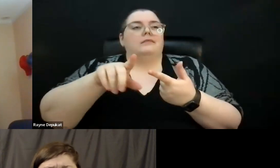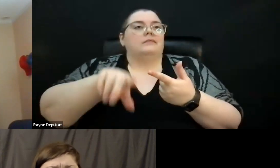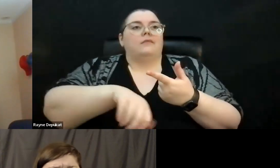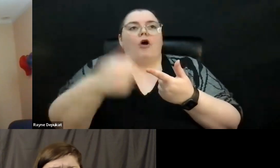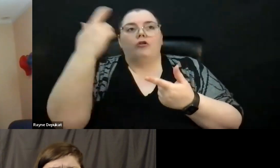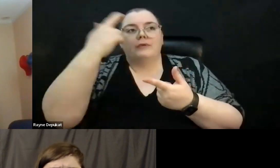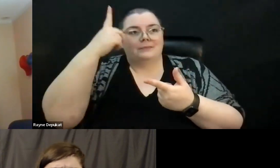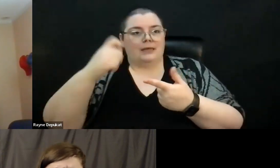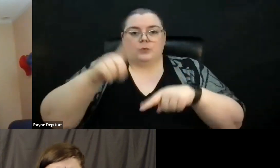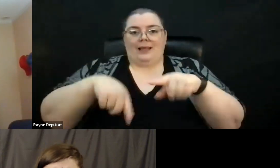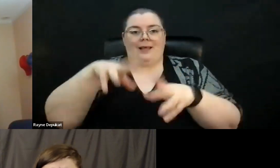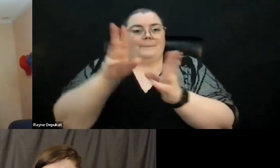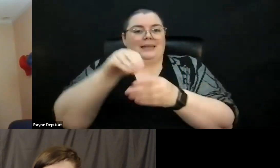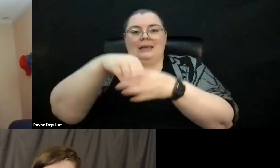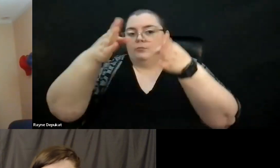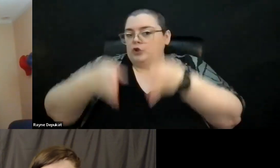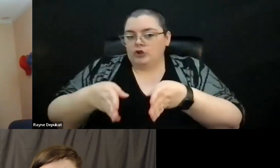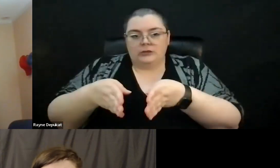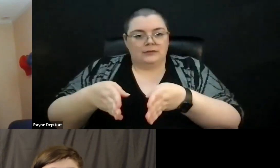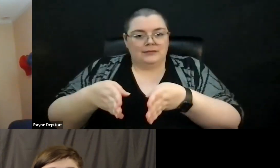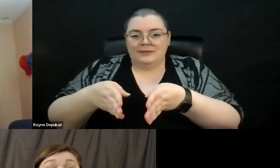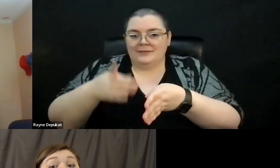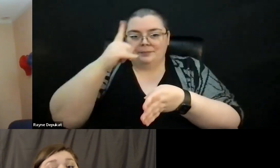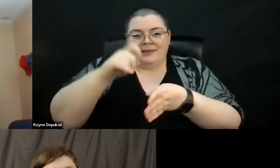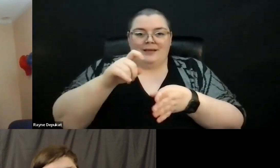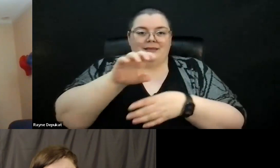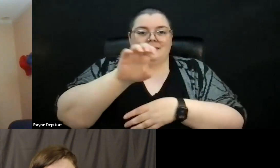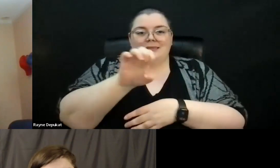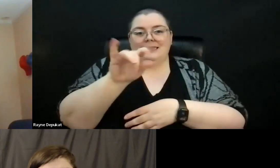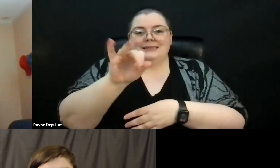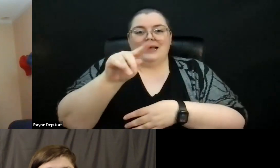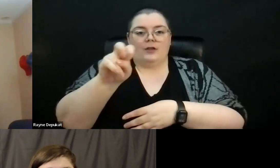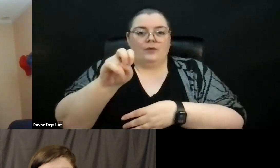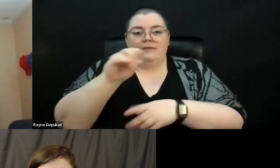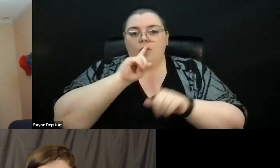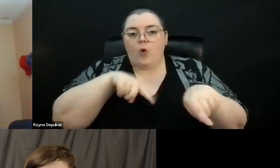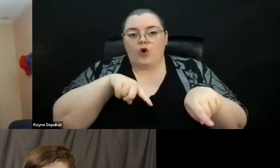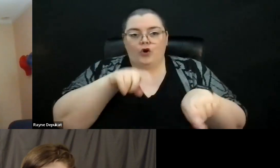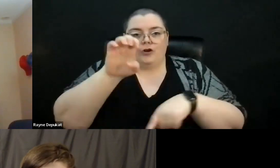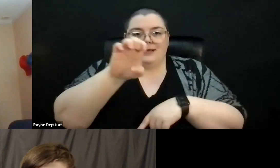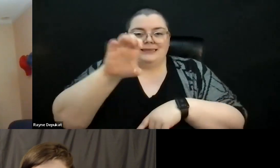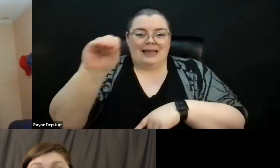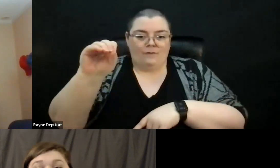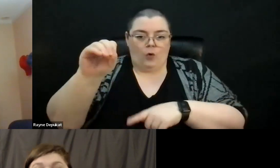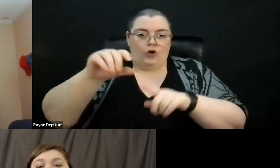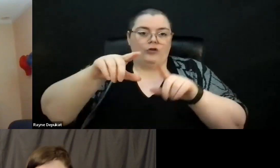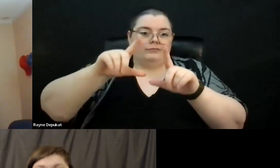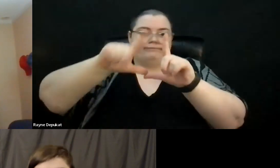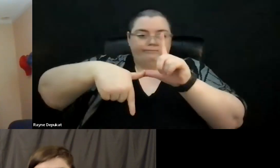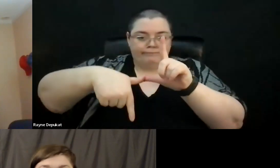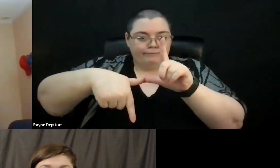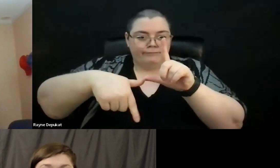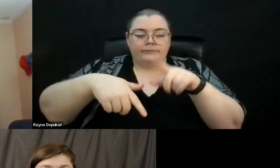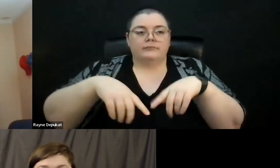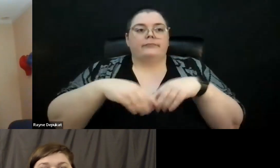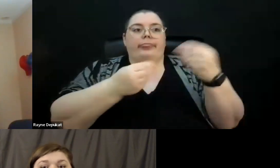June. And then another reason because we could not meet in person. There was the executive